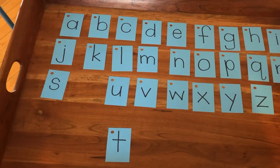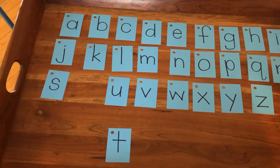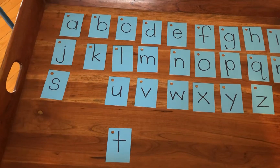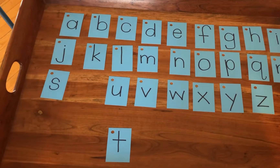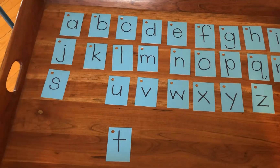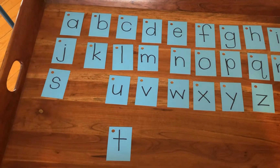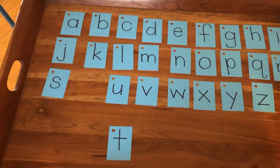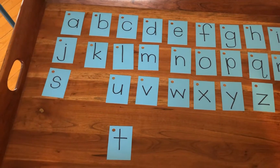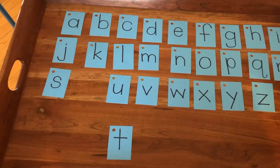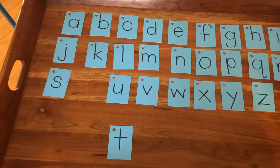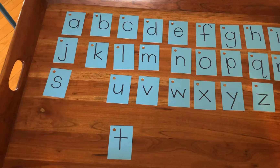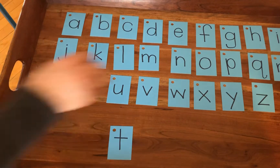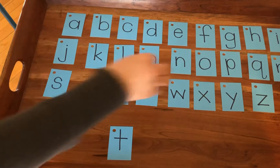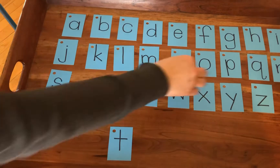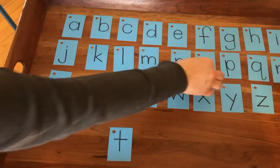Now find your O.